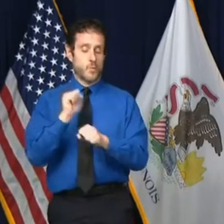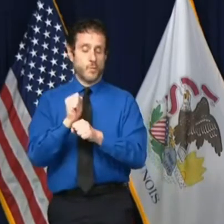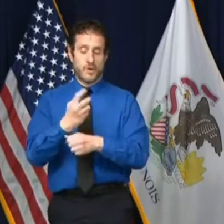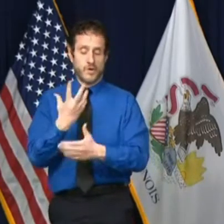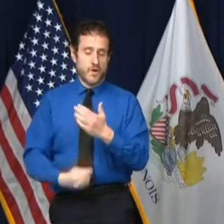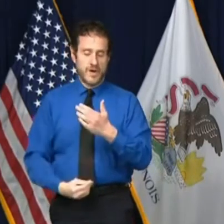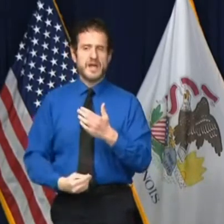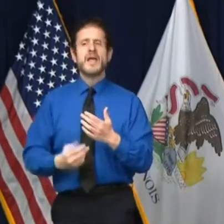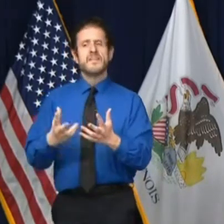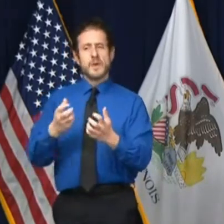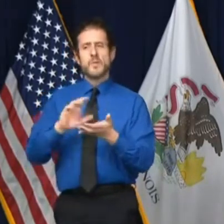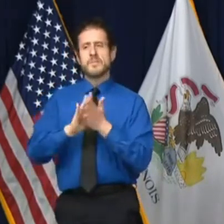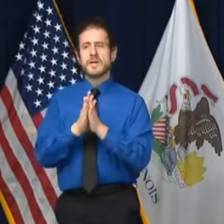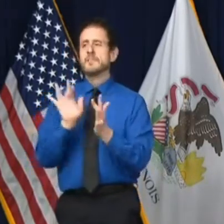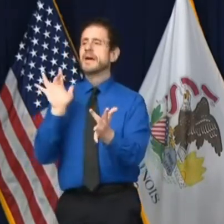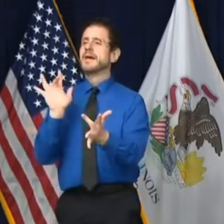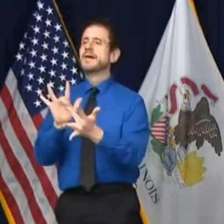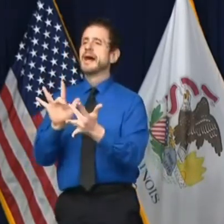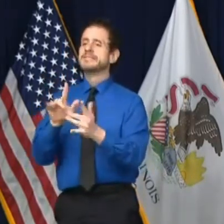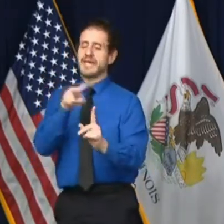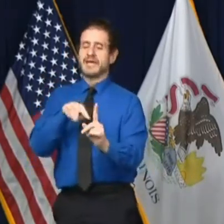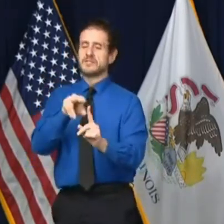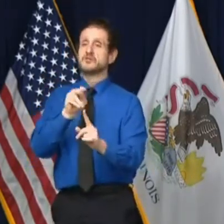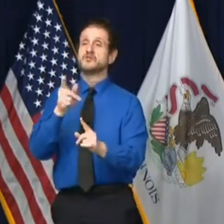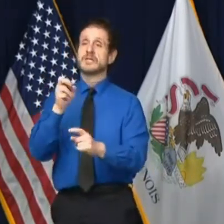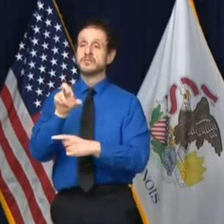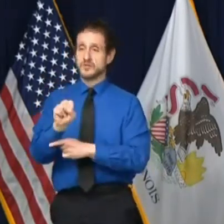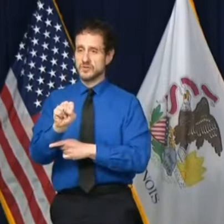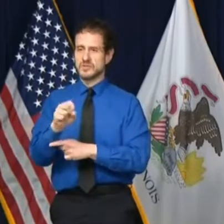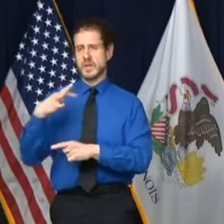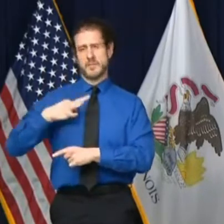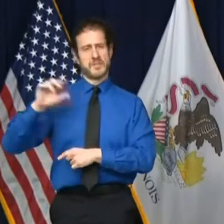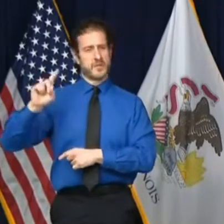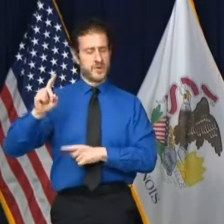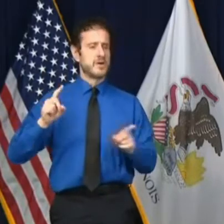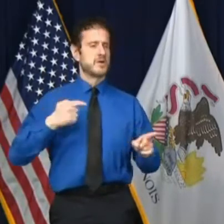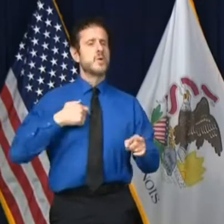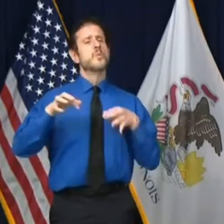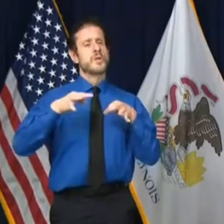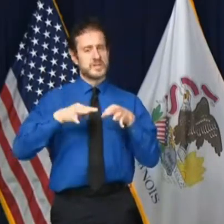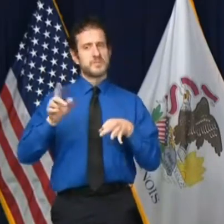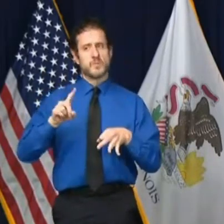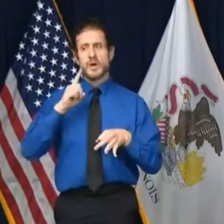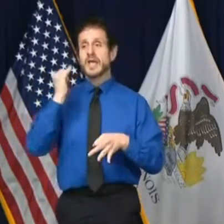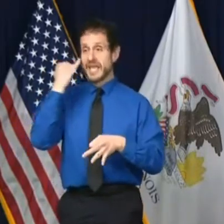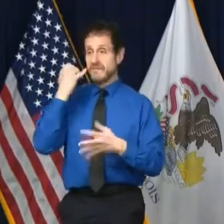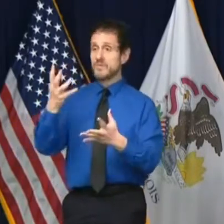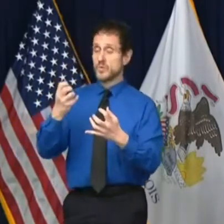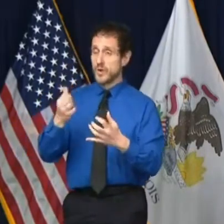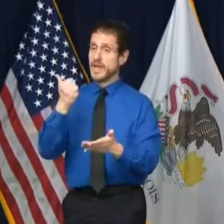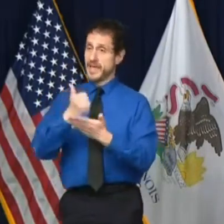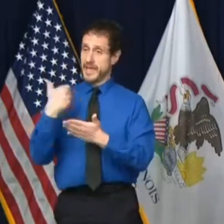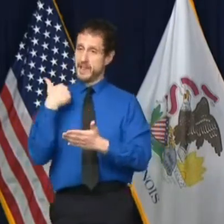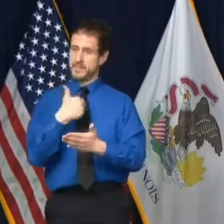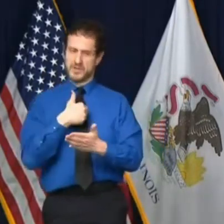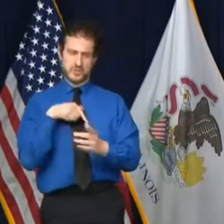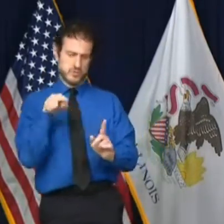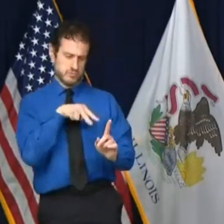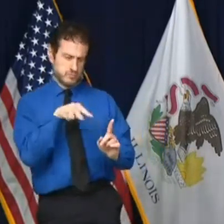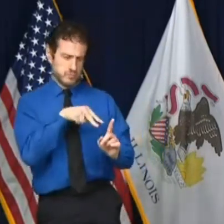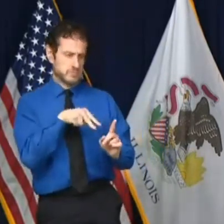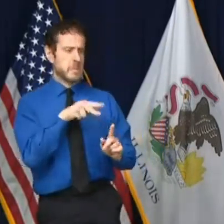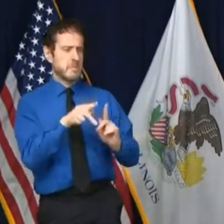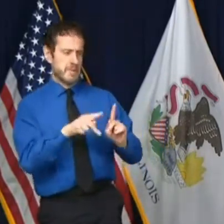and how do they apply? Yeah, so we'll be giving that information shortly. We want to make sure that we have a system that's up and running